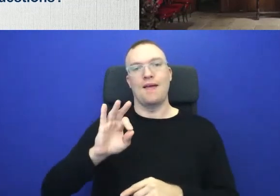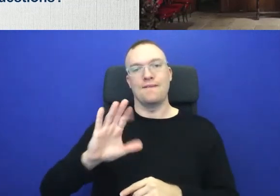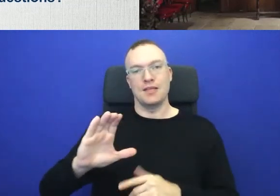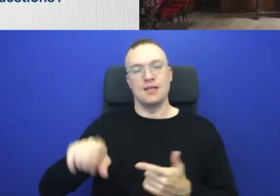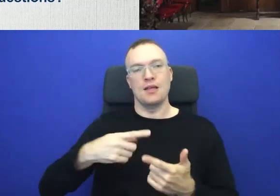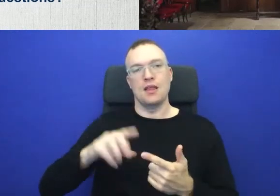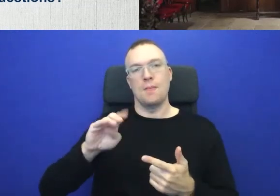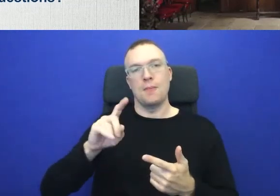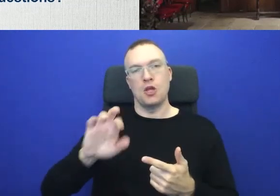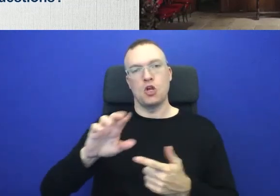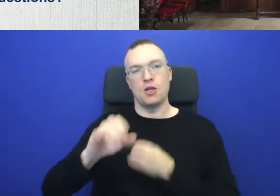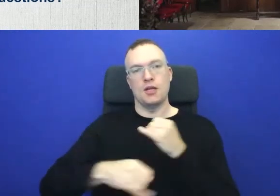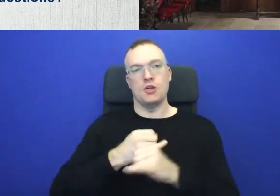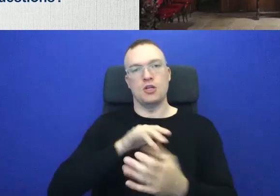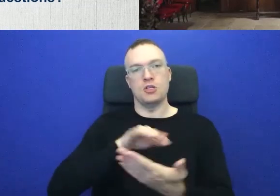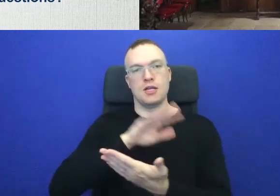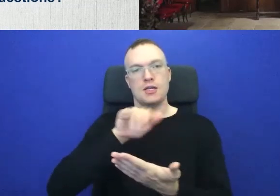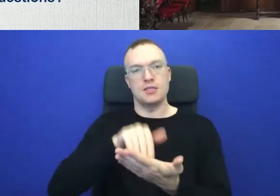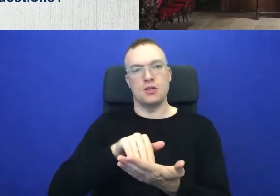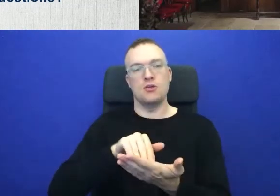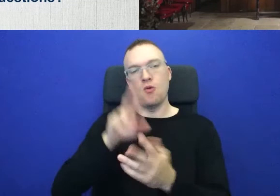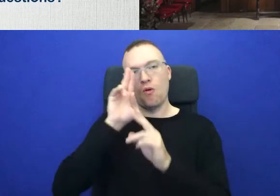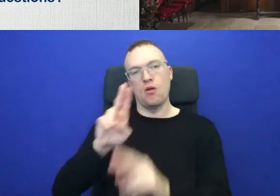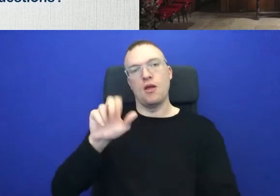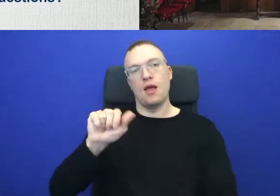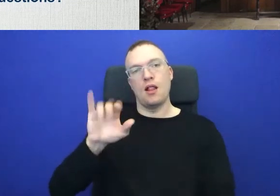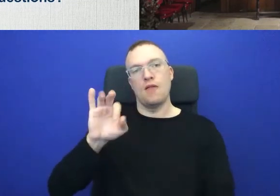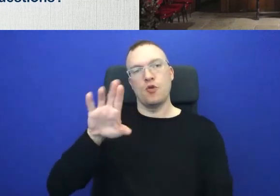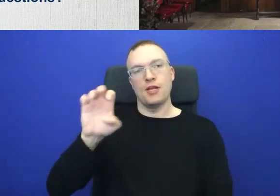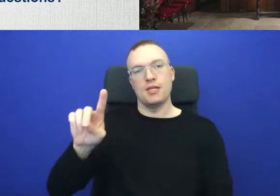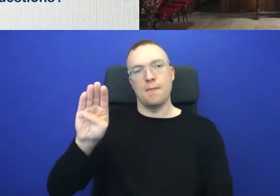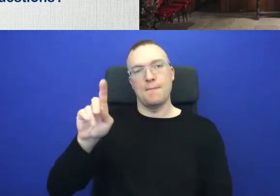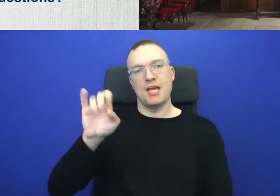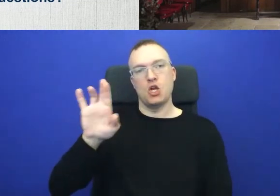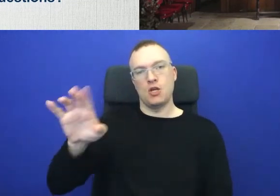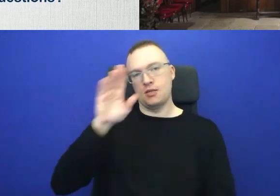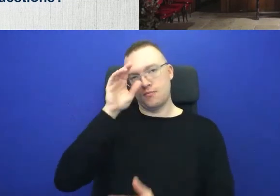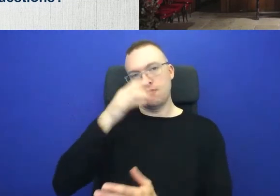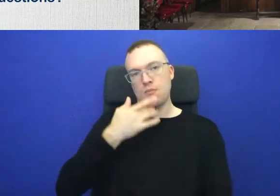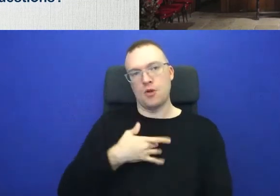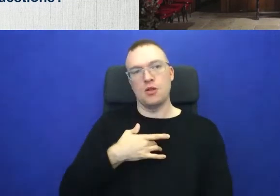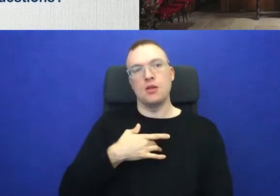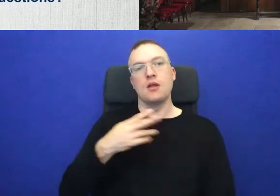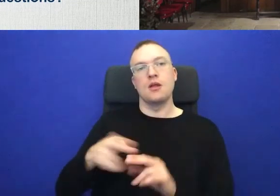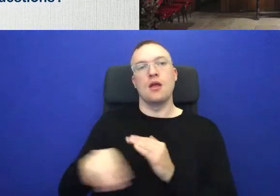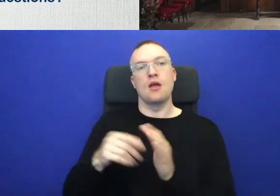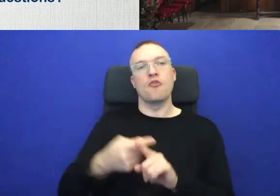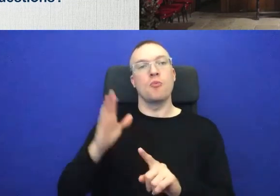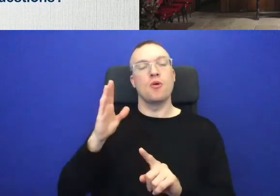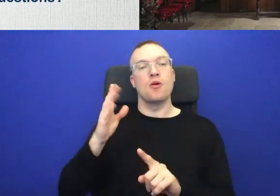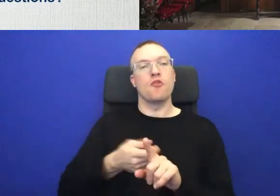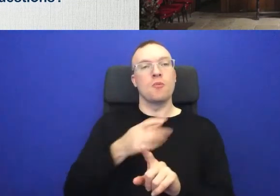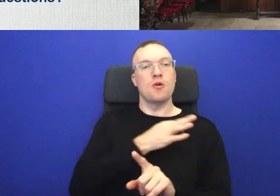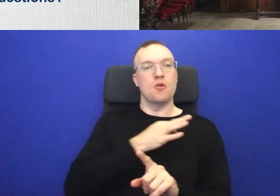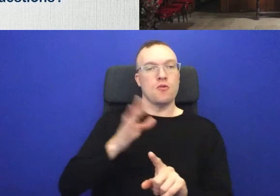Bader International Study Centre in honour of Alfred Bader's birthday. The name was added to, from a student and faculty perspective.